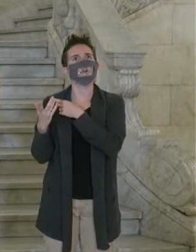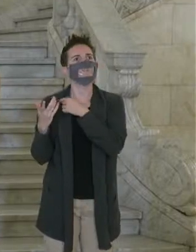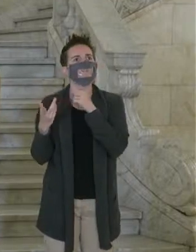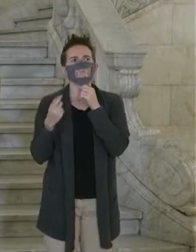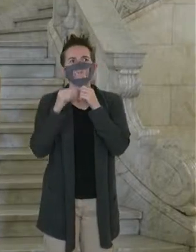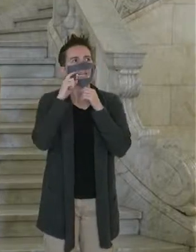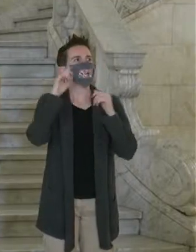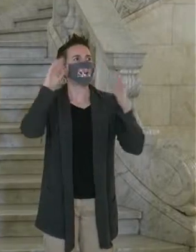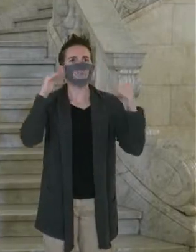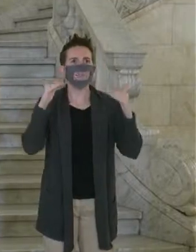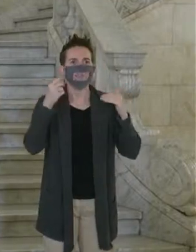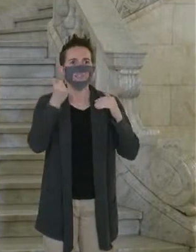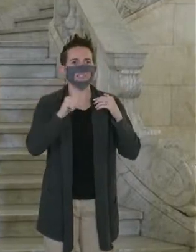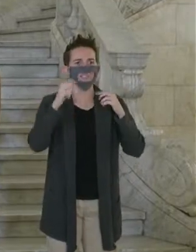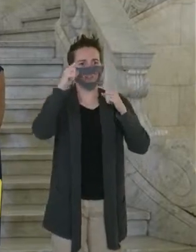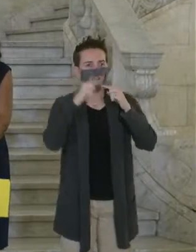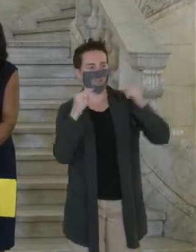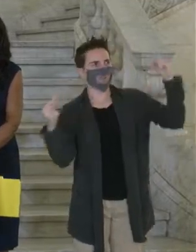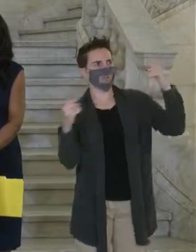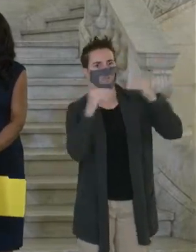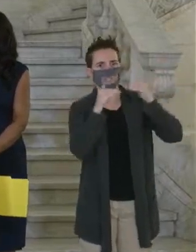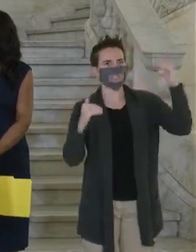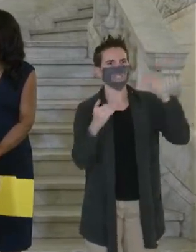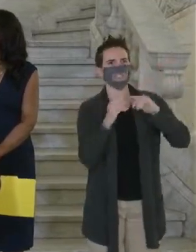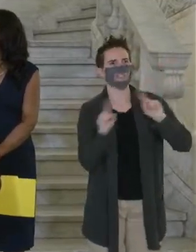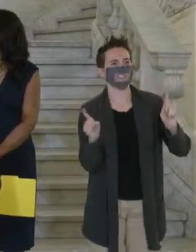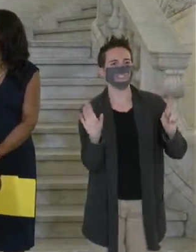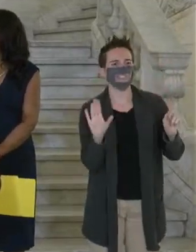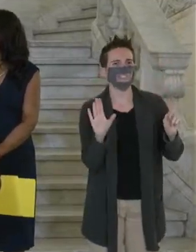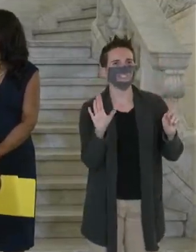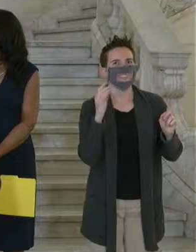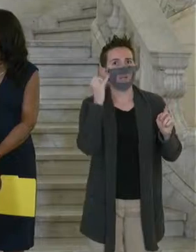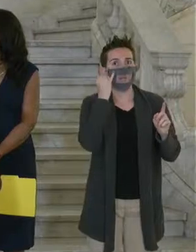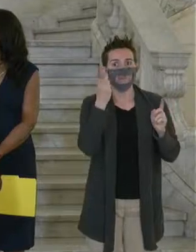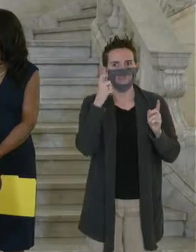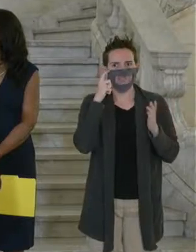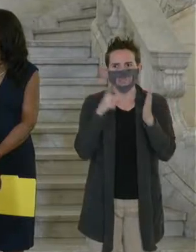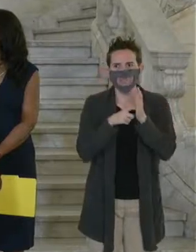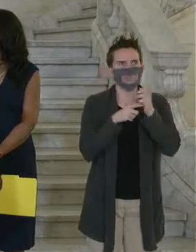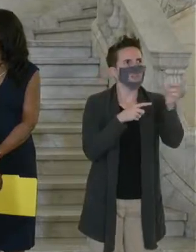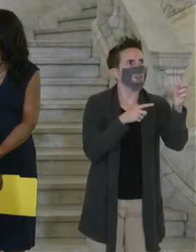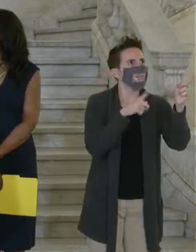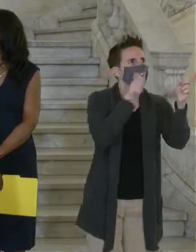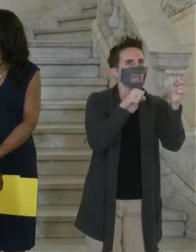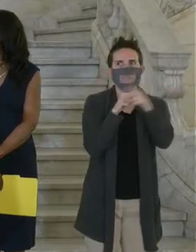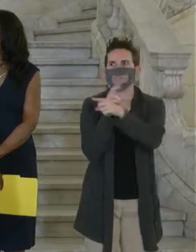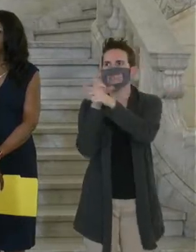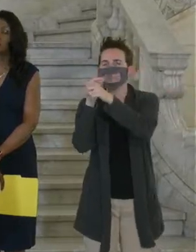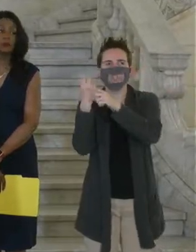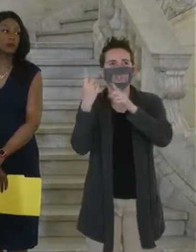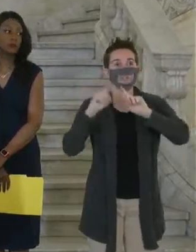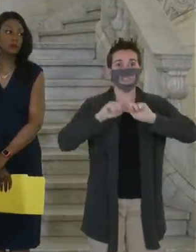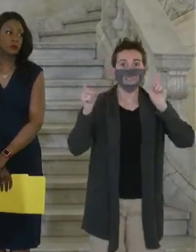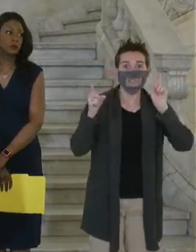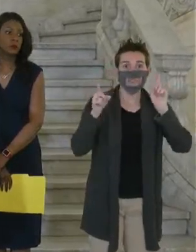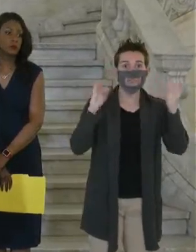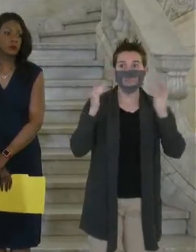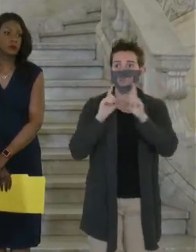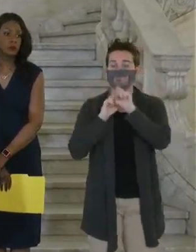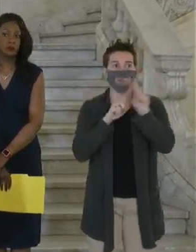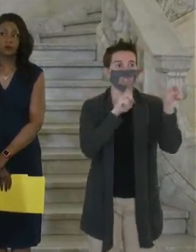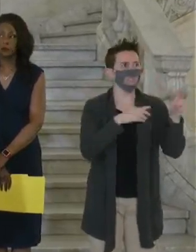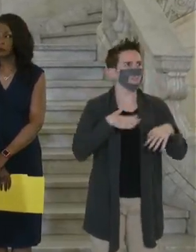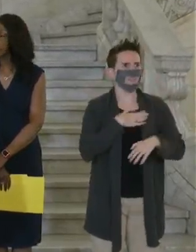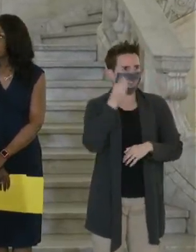I don't expect any major differences. If you or anyone identifies differences between the city and the county health orders, please let us know.